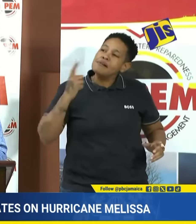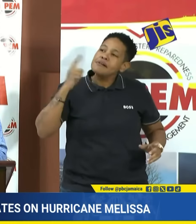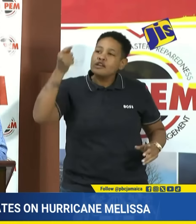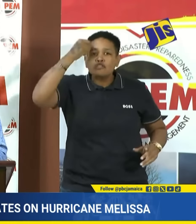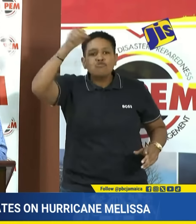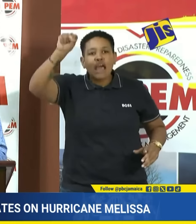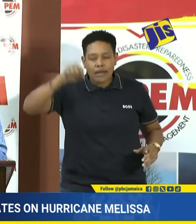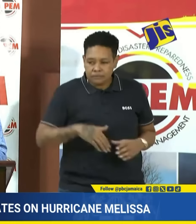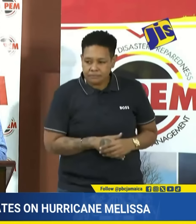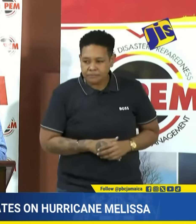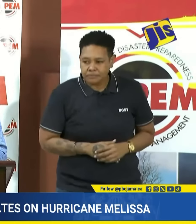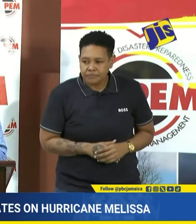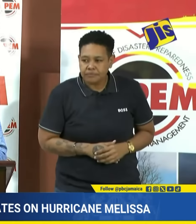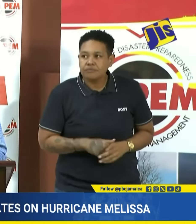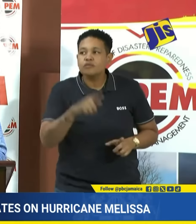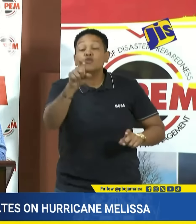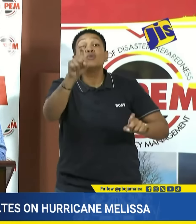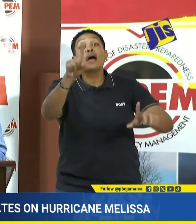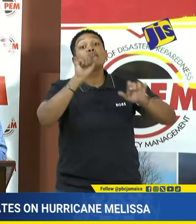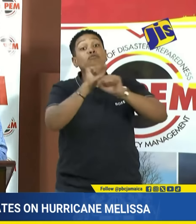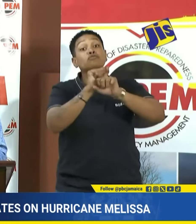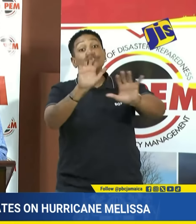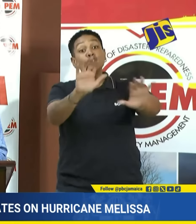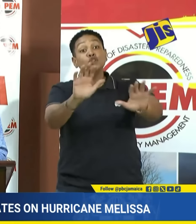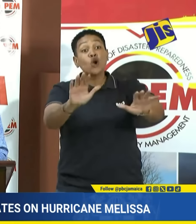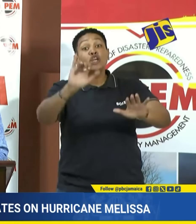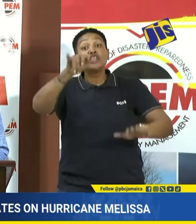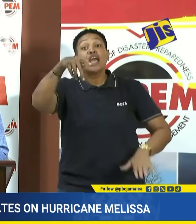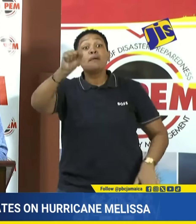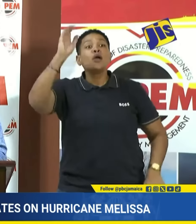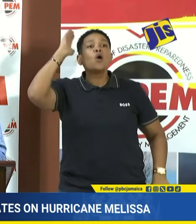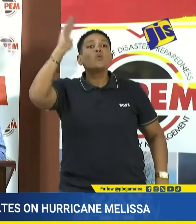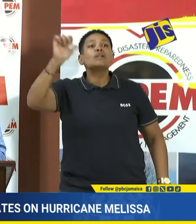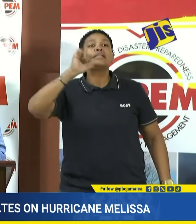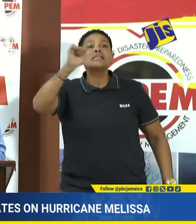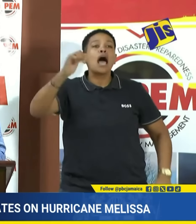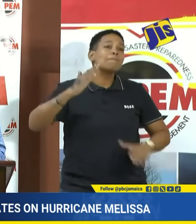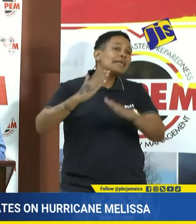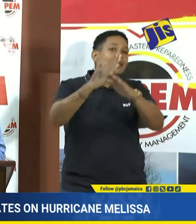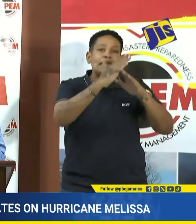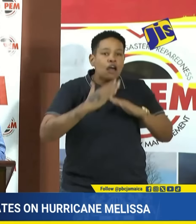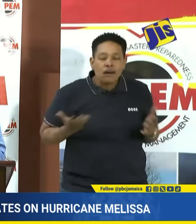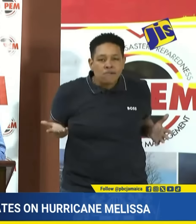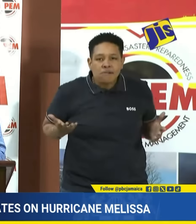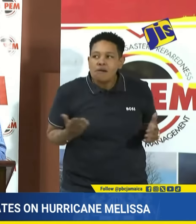strike. So you can rest assured that JPS will not be hindered